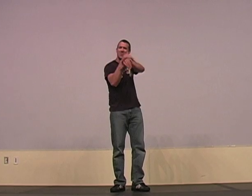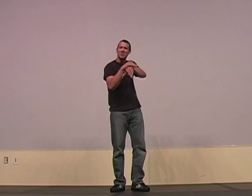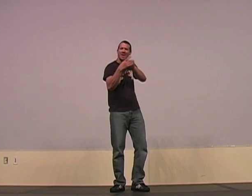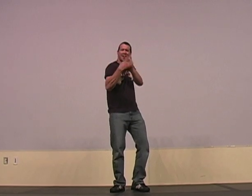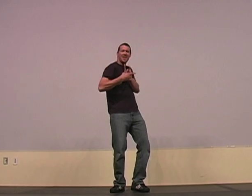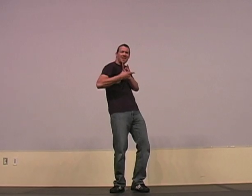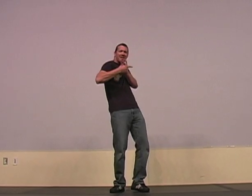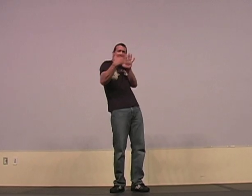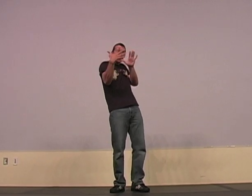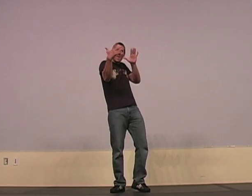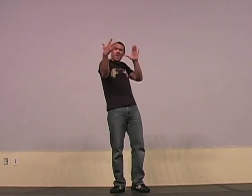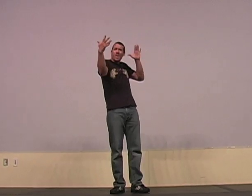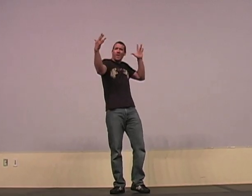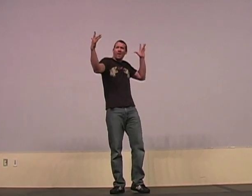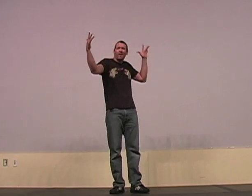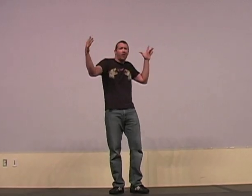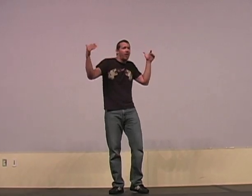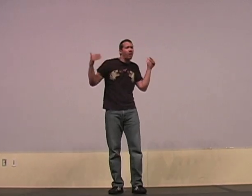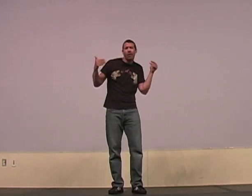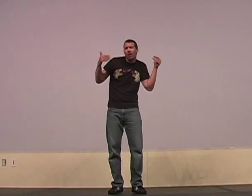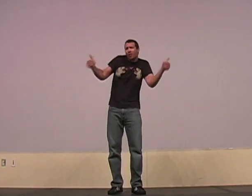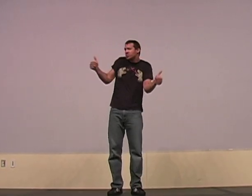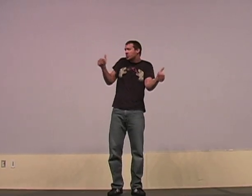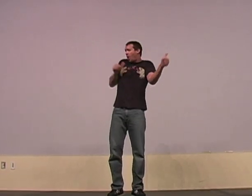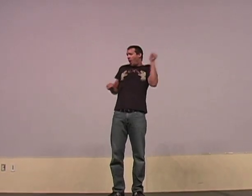to let it go. Put on a show.